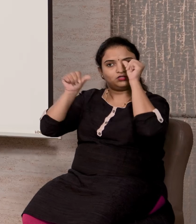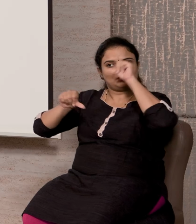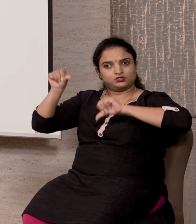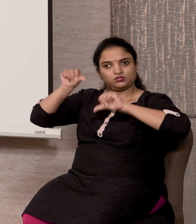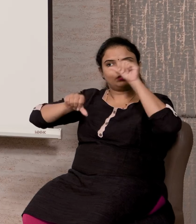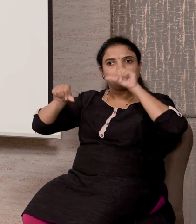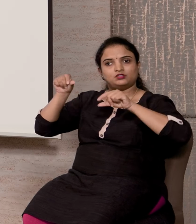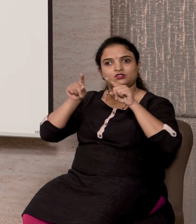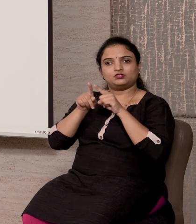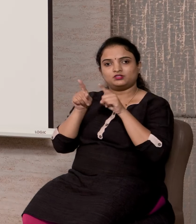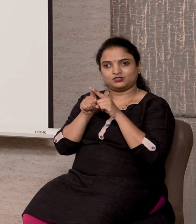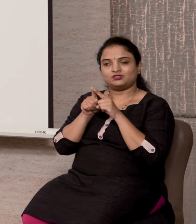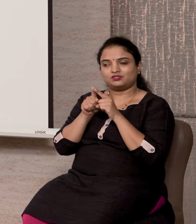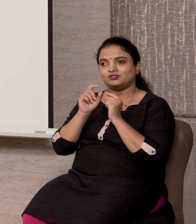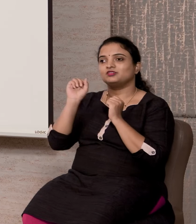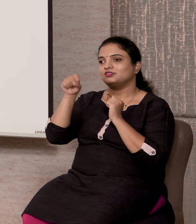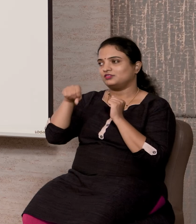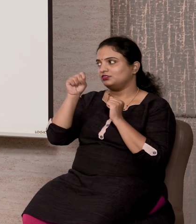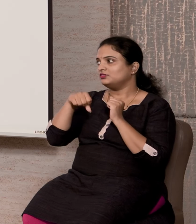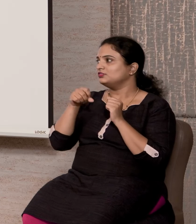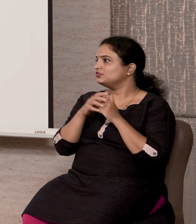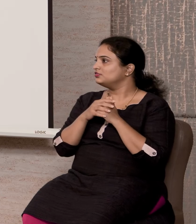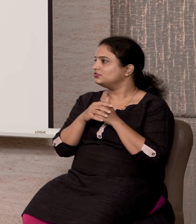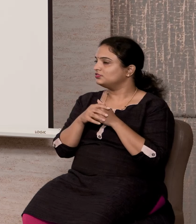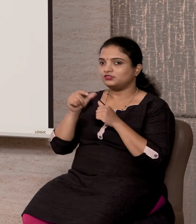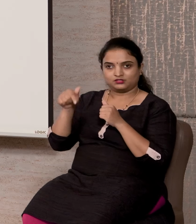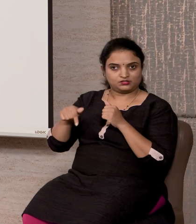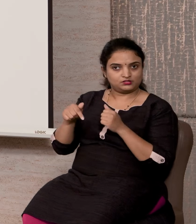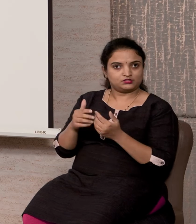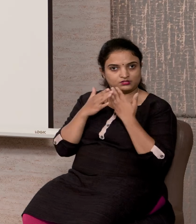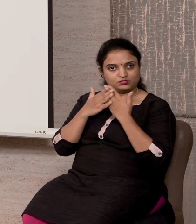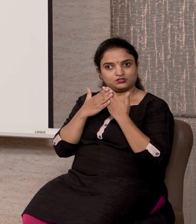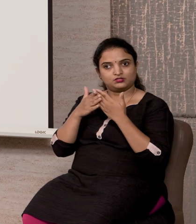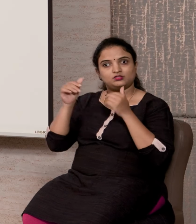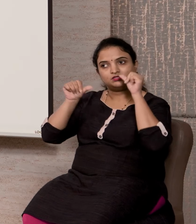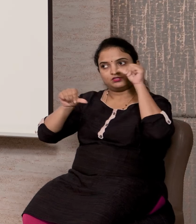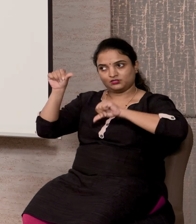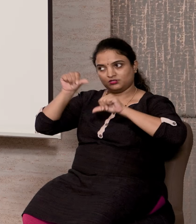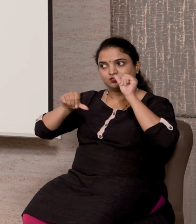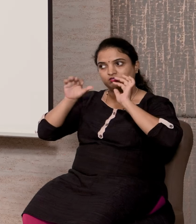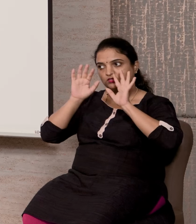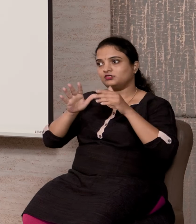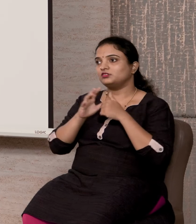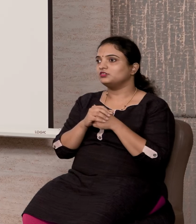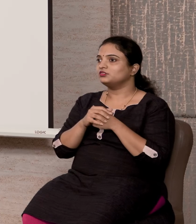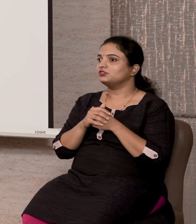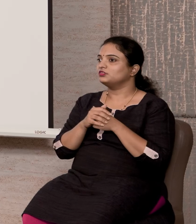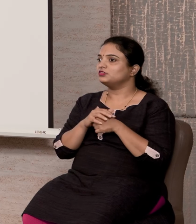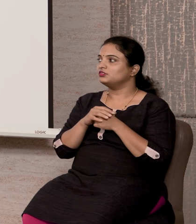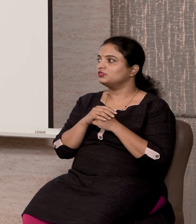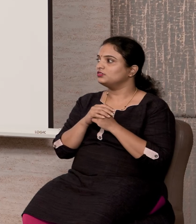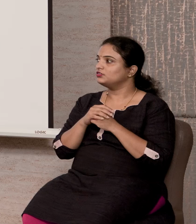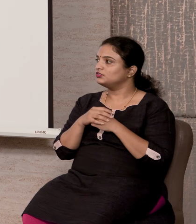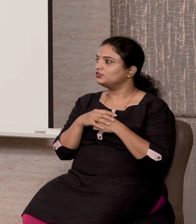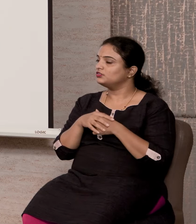Yeah. Yes, definitely. Are they doing science today in India? Yeah. Hardly.